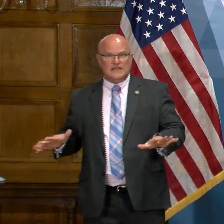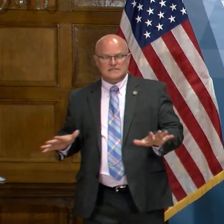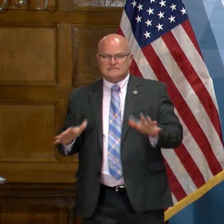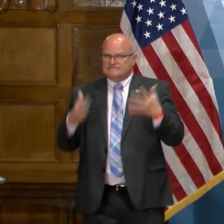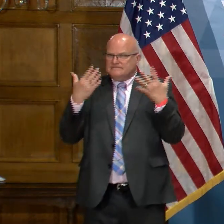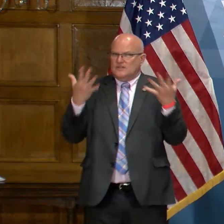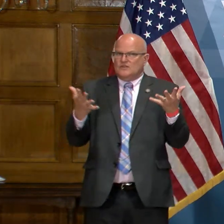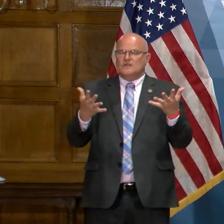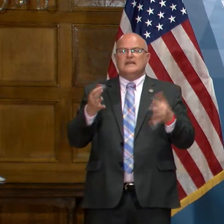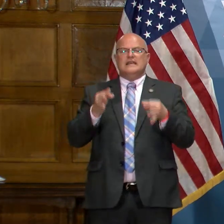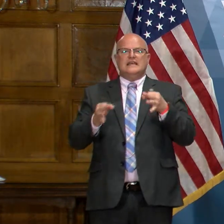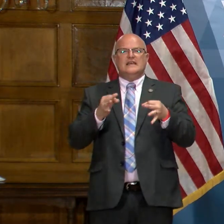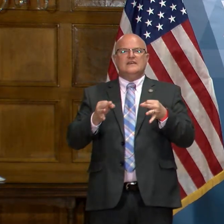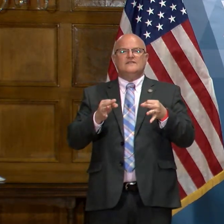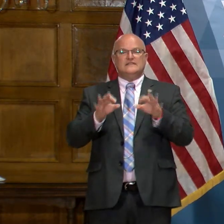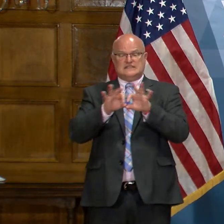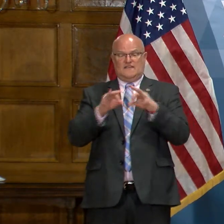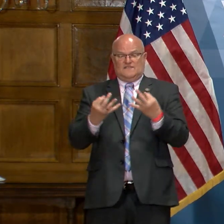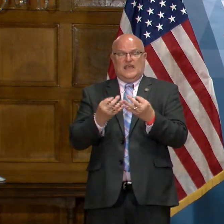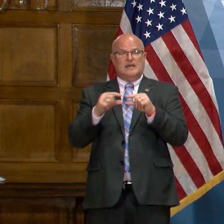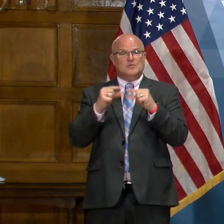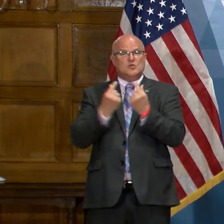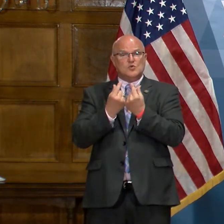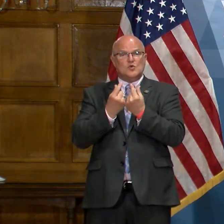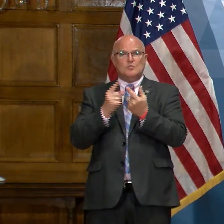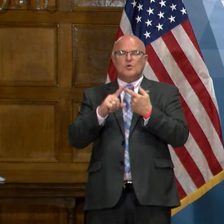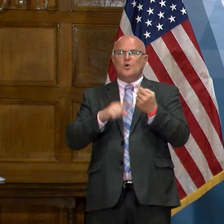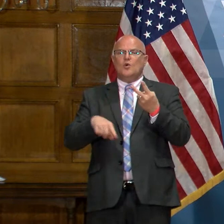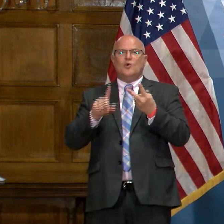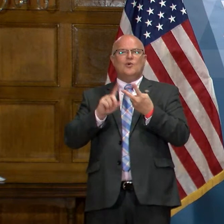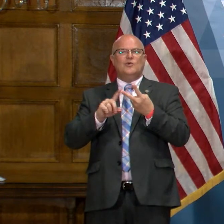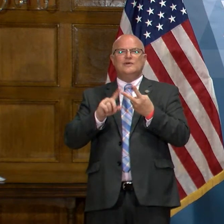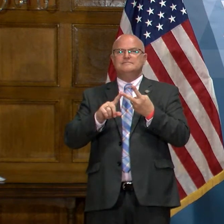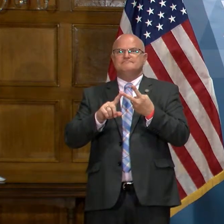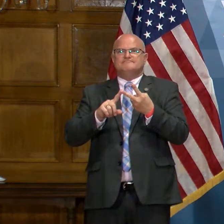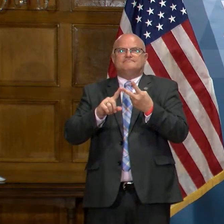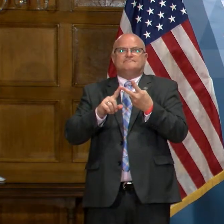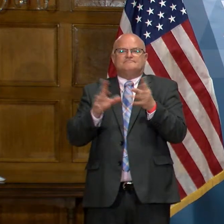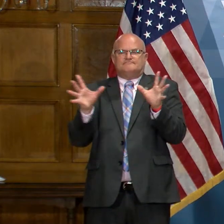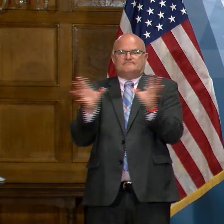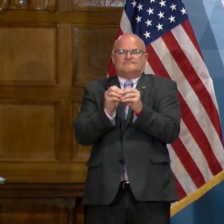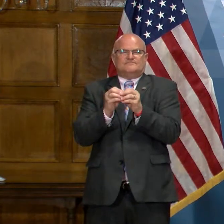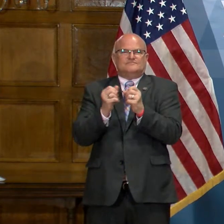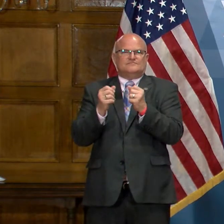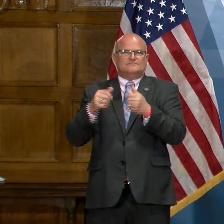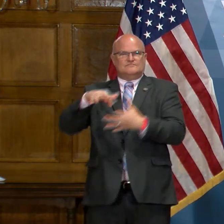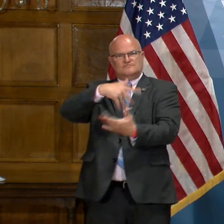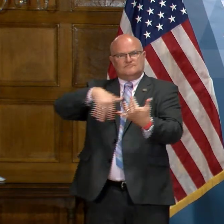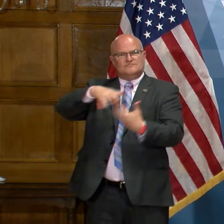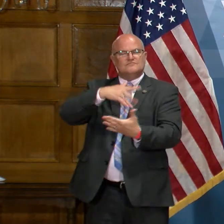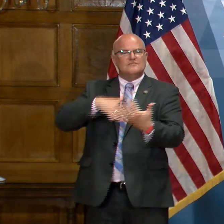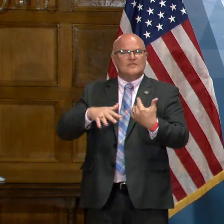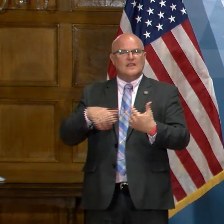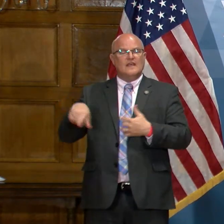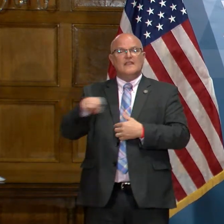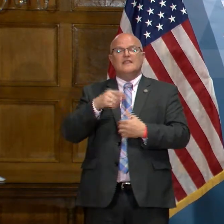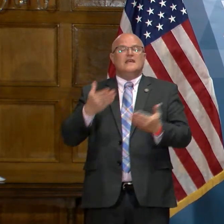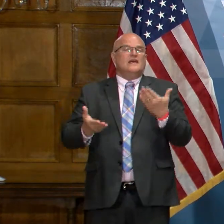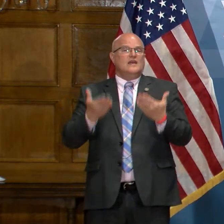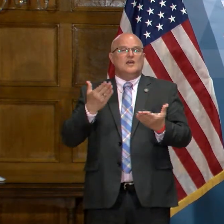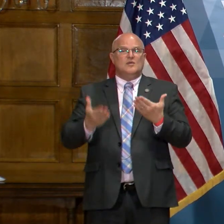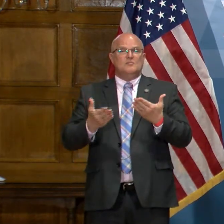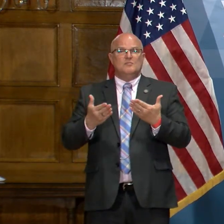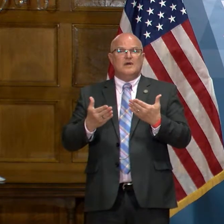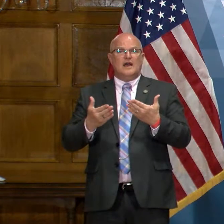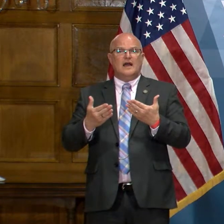that if it's a family group or if it's a get-together. They might